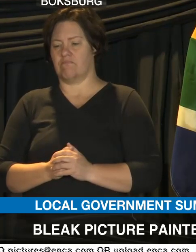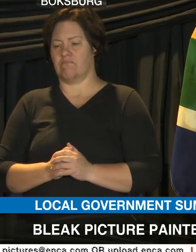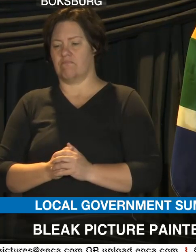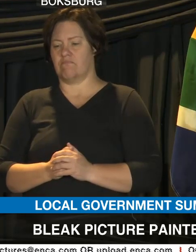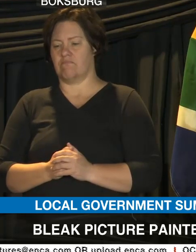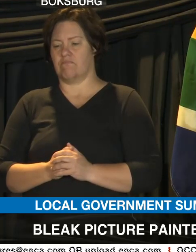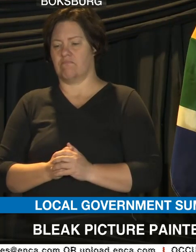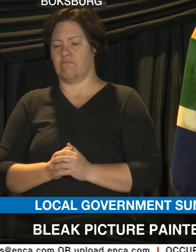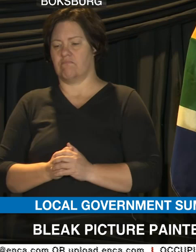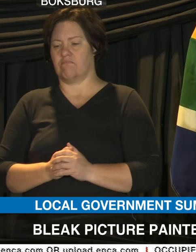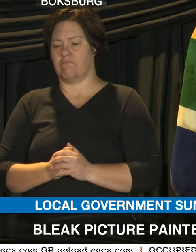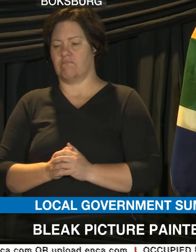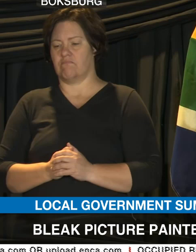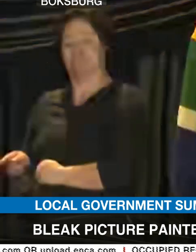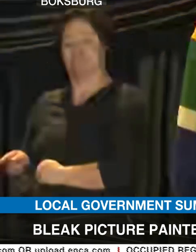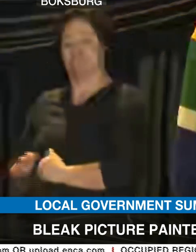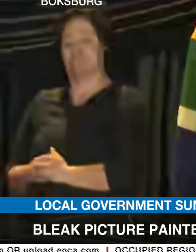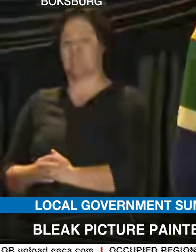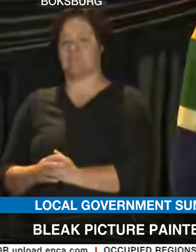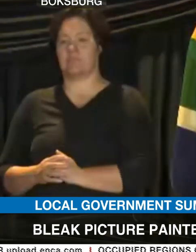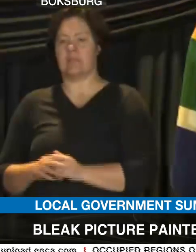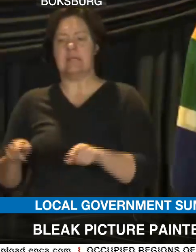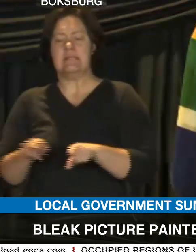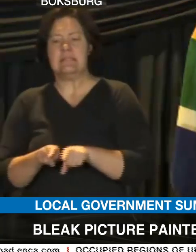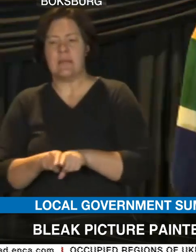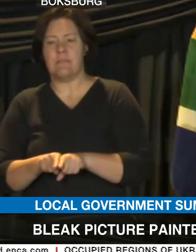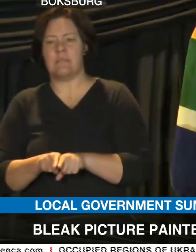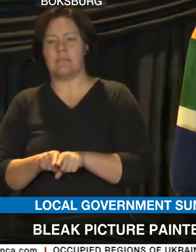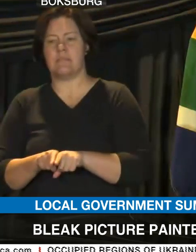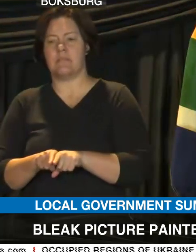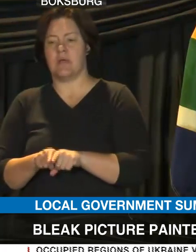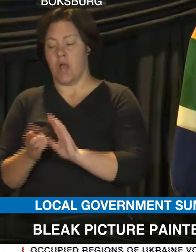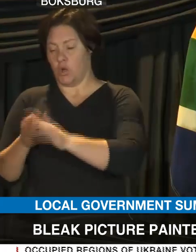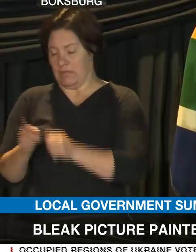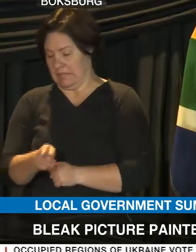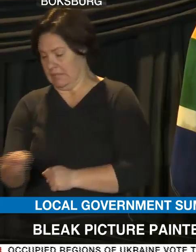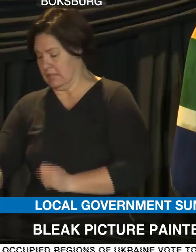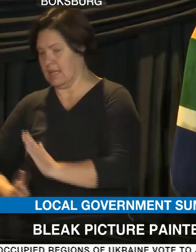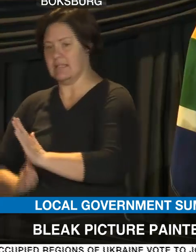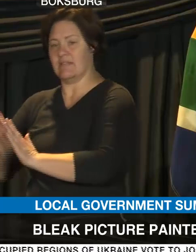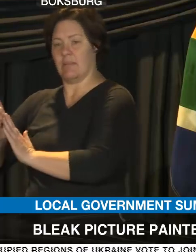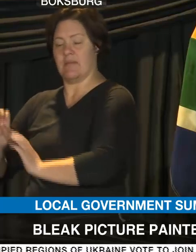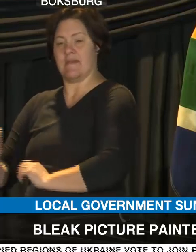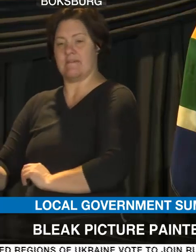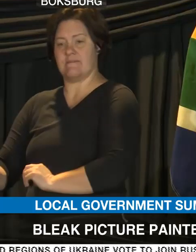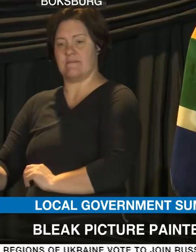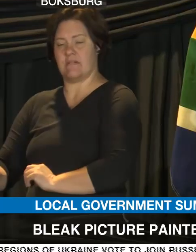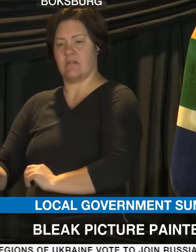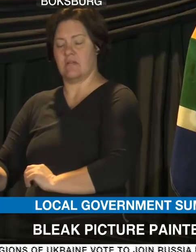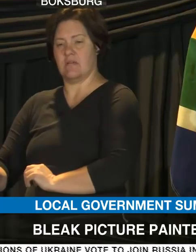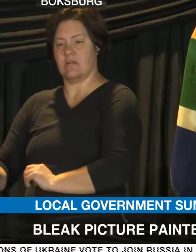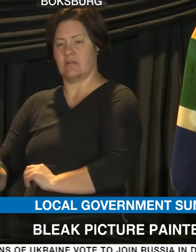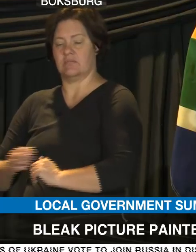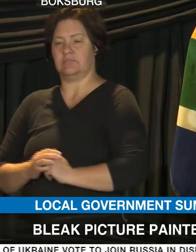created and the community development that is engendered, a vibrant local